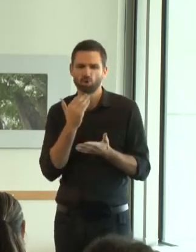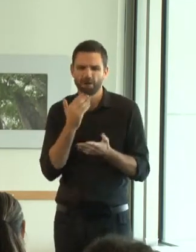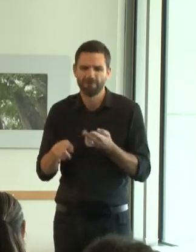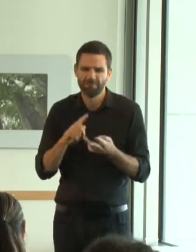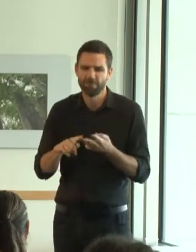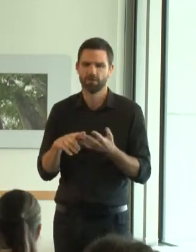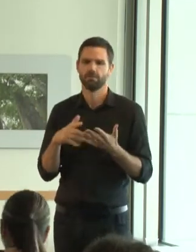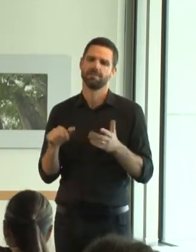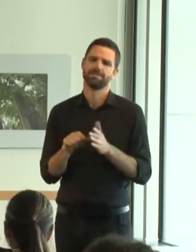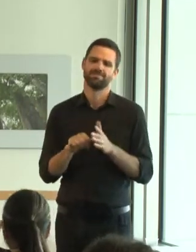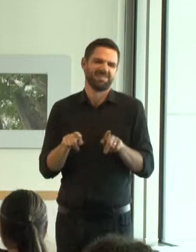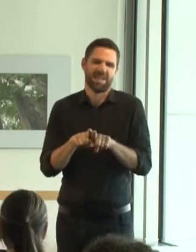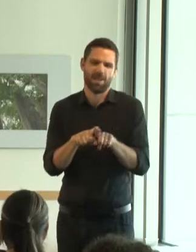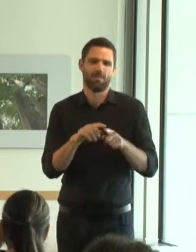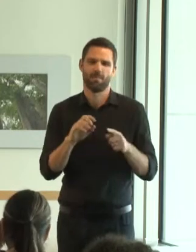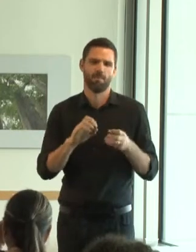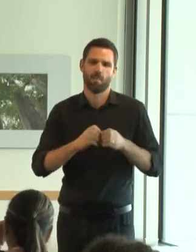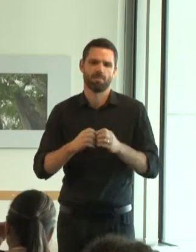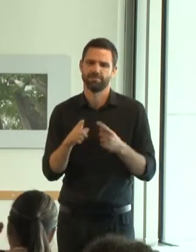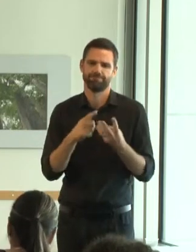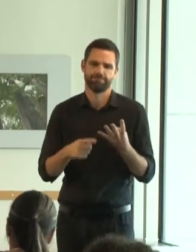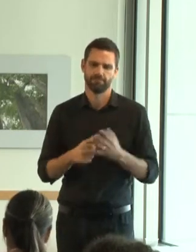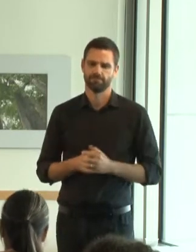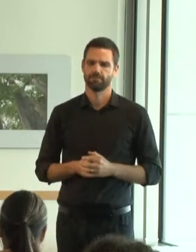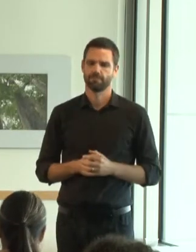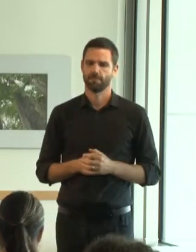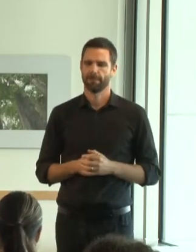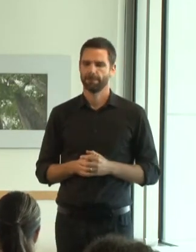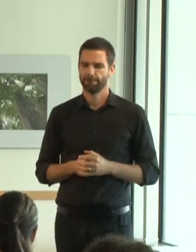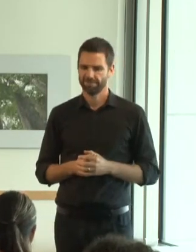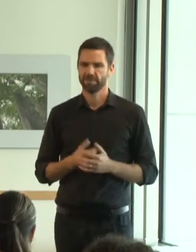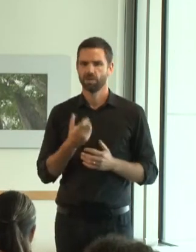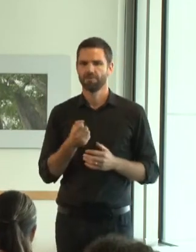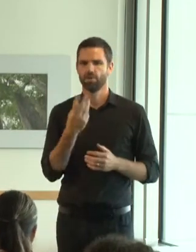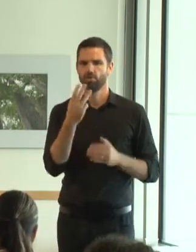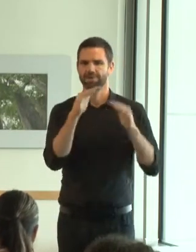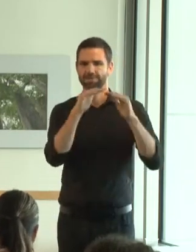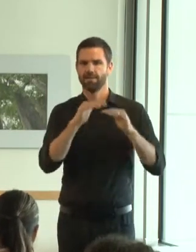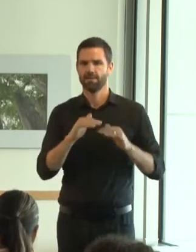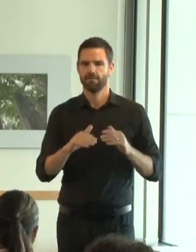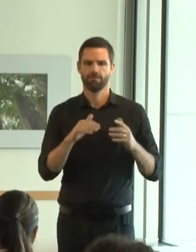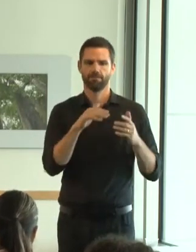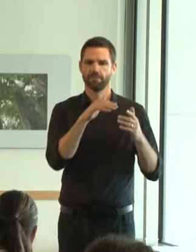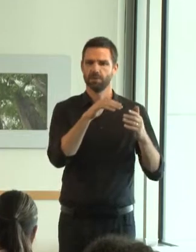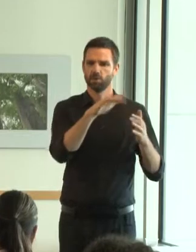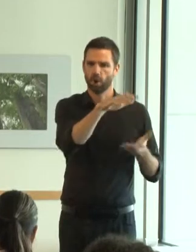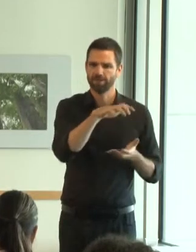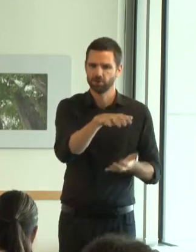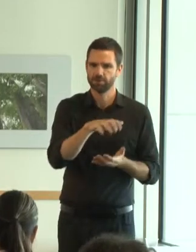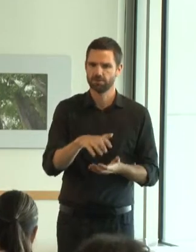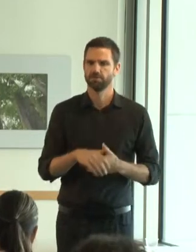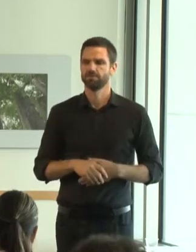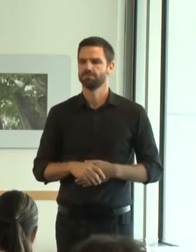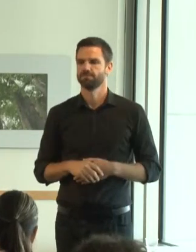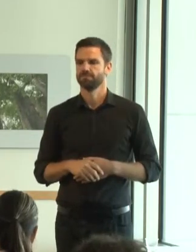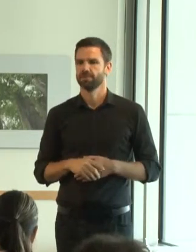our traditional model of how we build an archive with these three tiers of kind of collections, what do we do about this